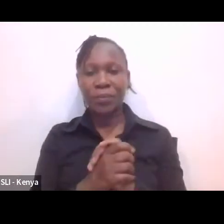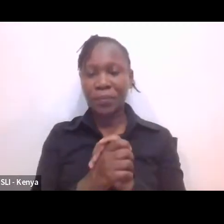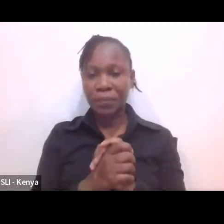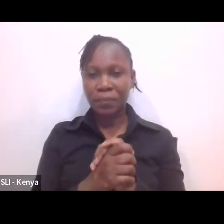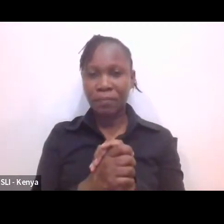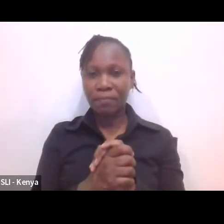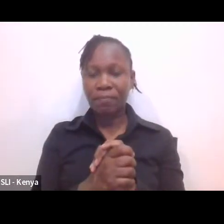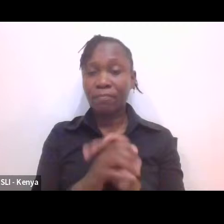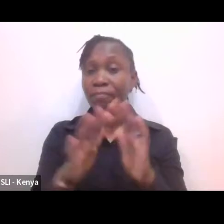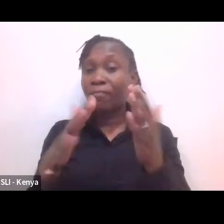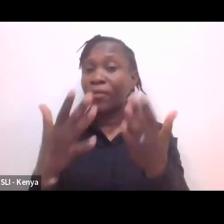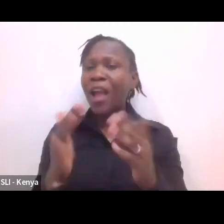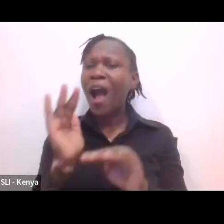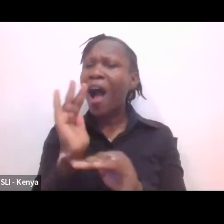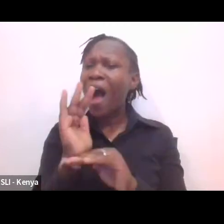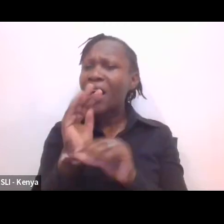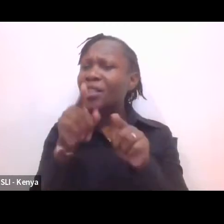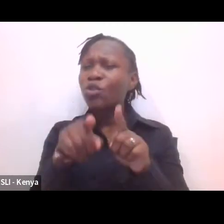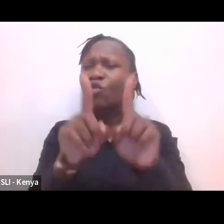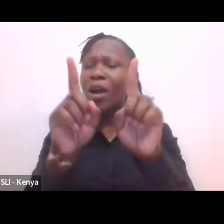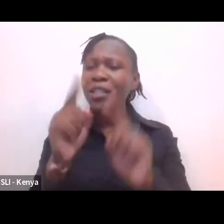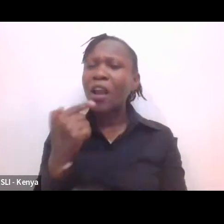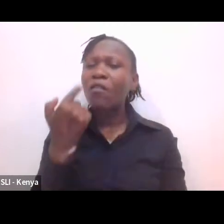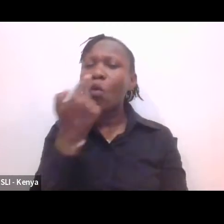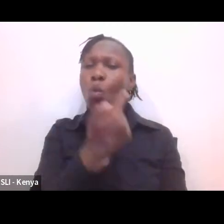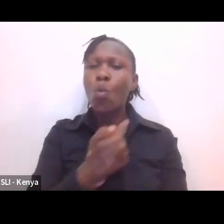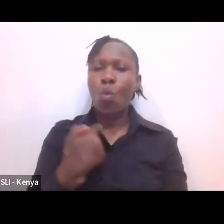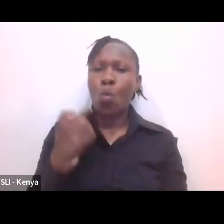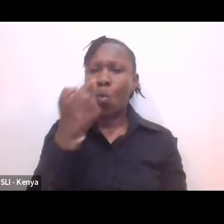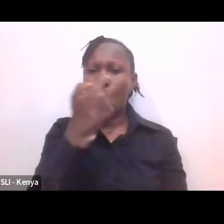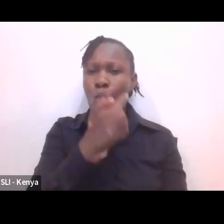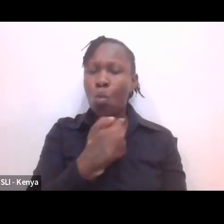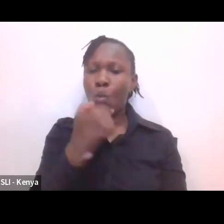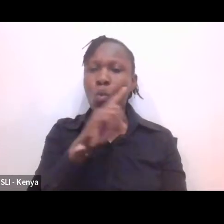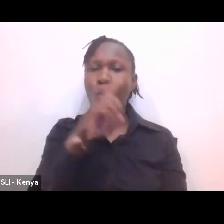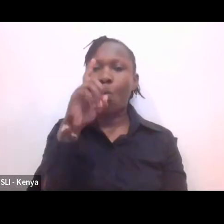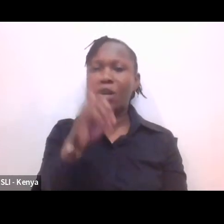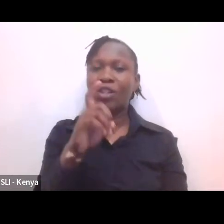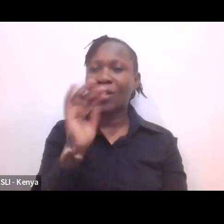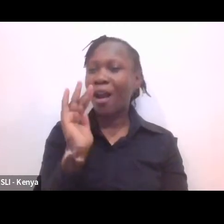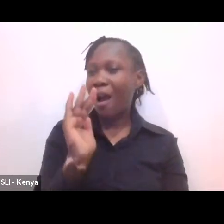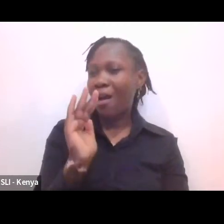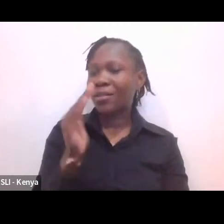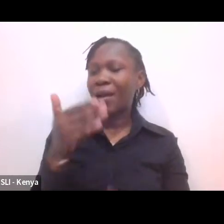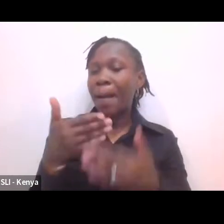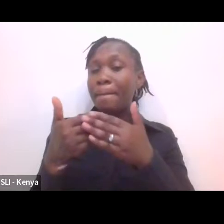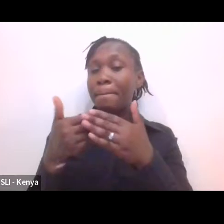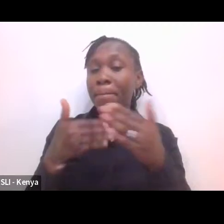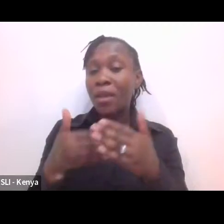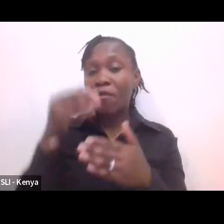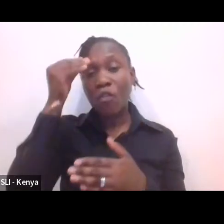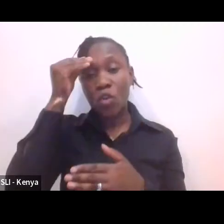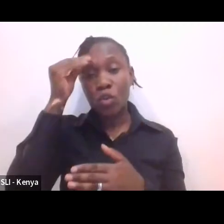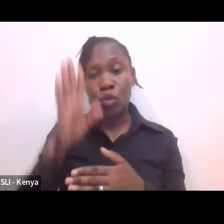Ask the who question as far as you can, even before the student comes on to roll.